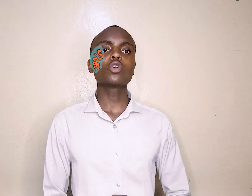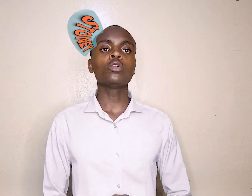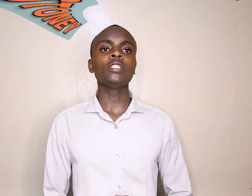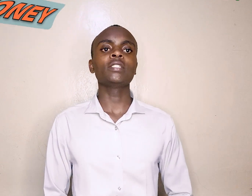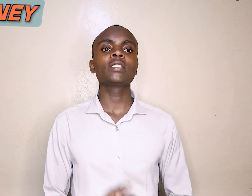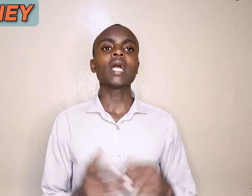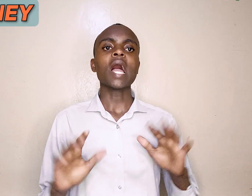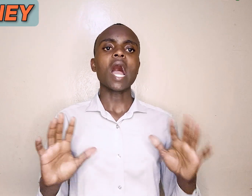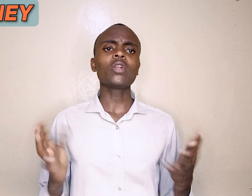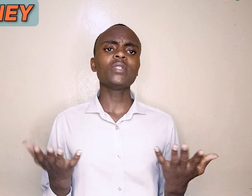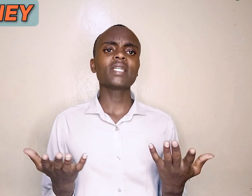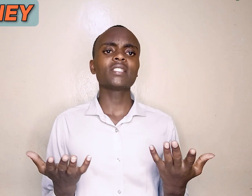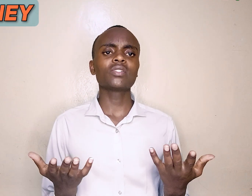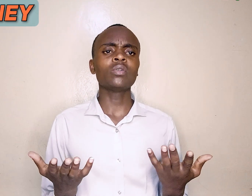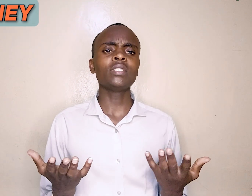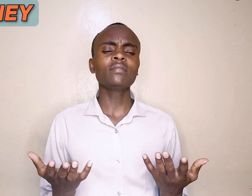Stony. How do you send stony?